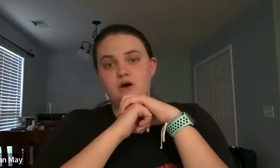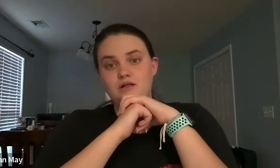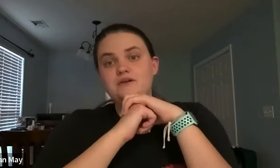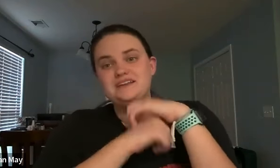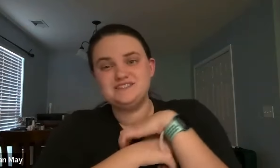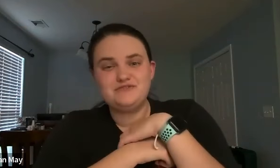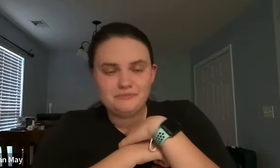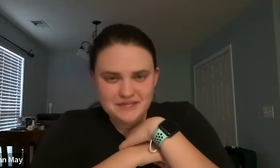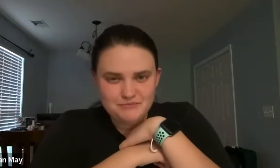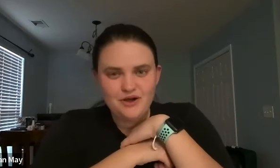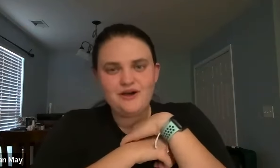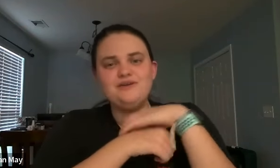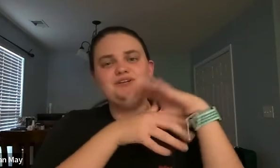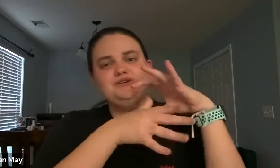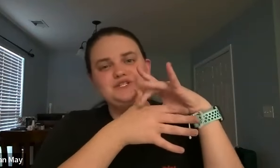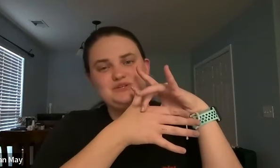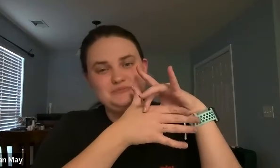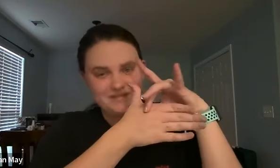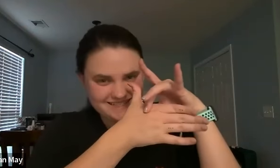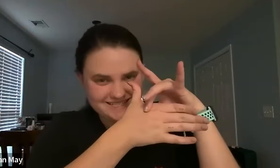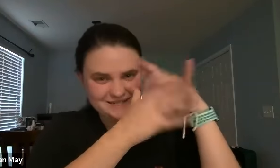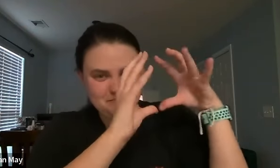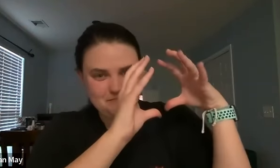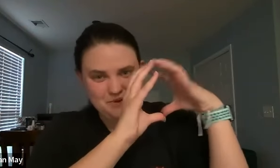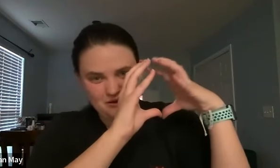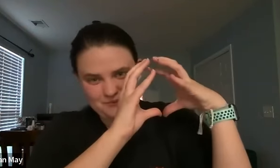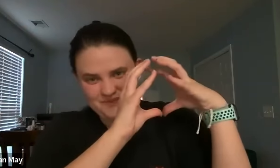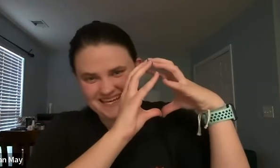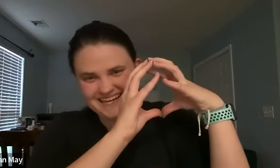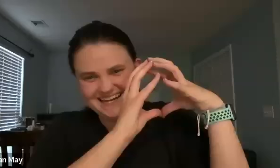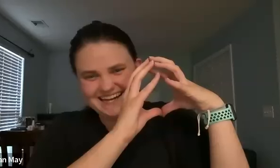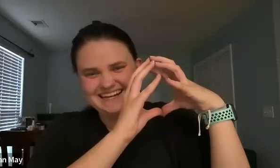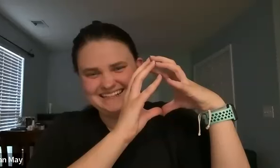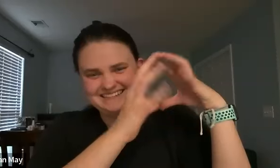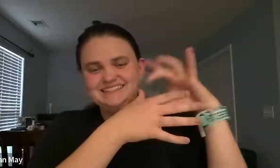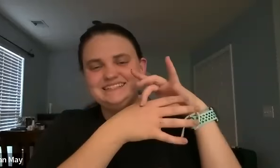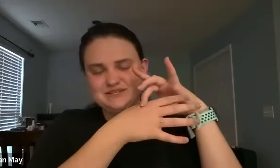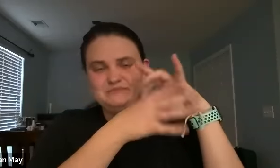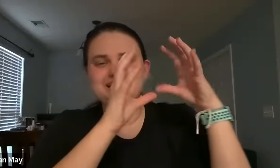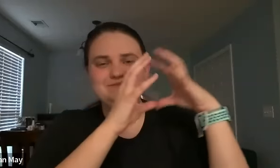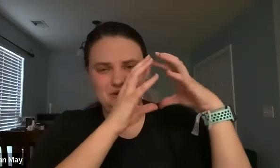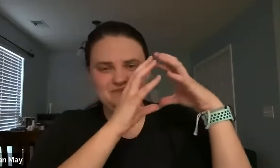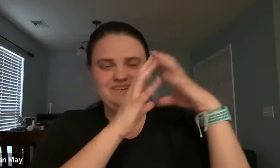Meatball. Okay, so for meatball, you do meat ball. So meatball,